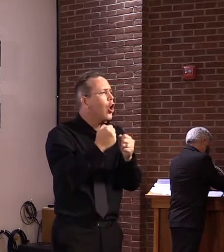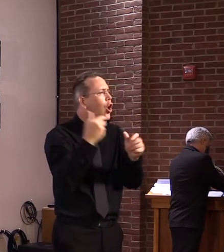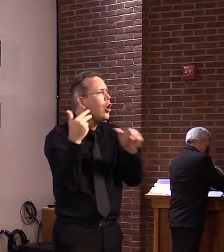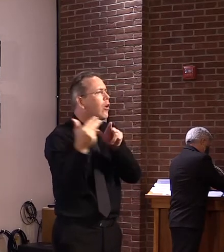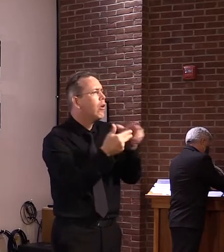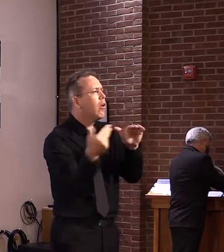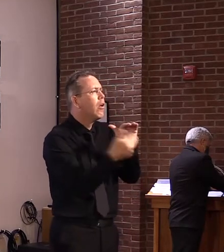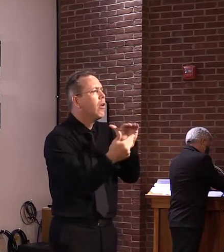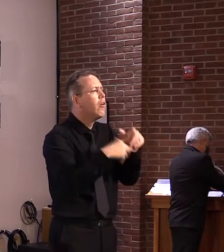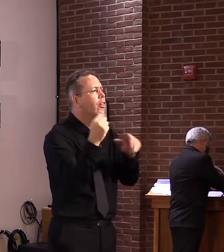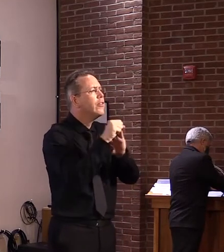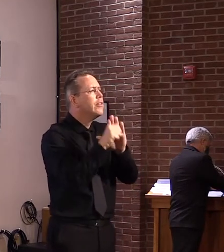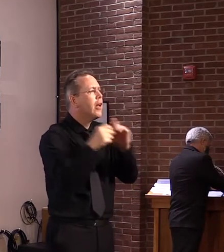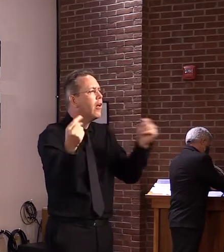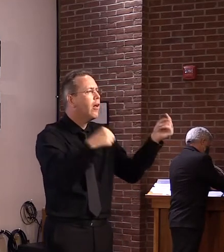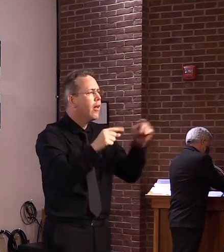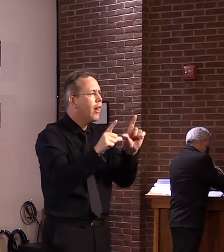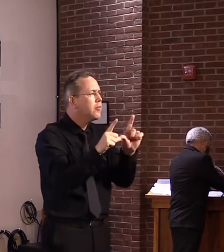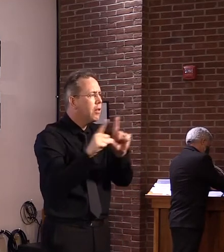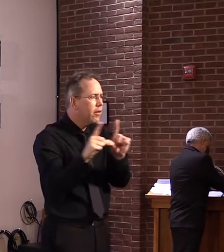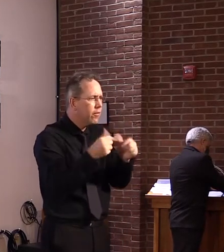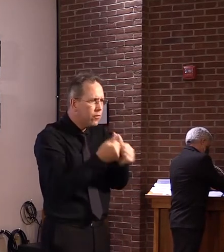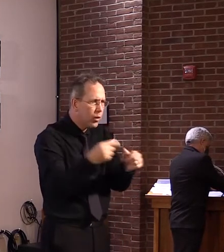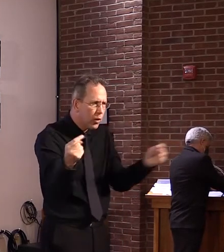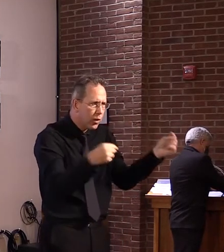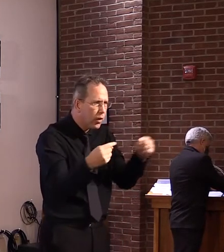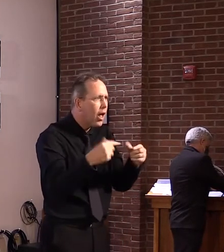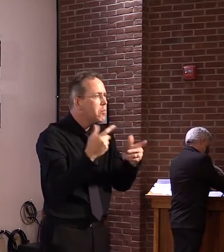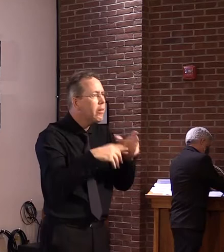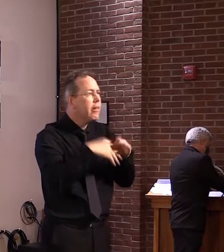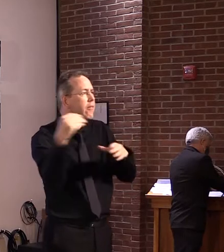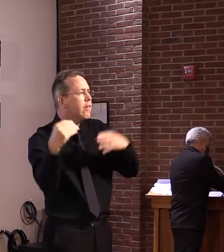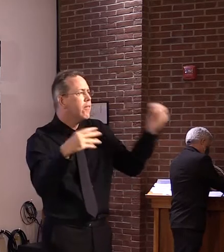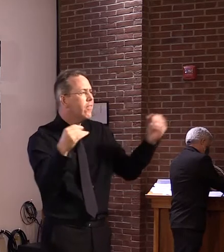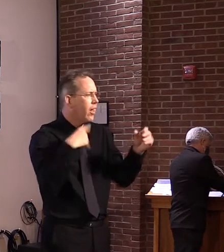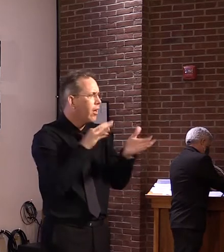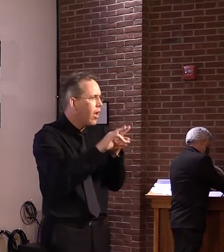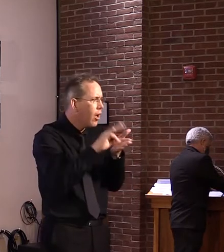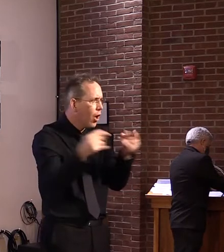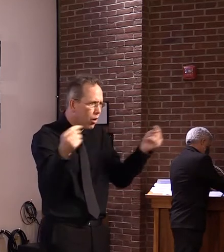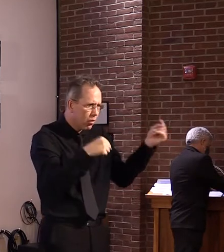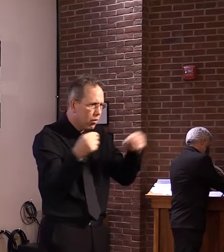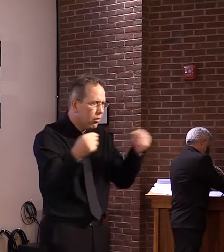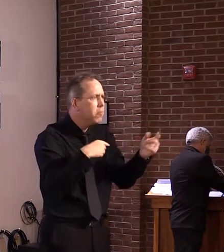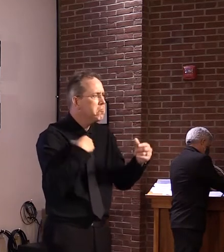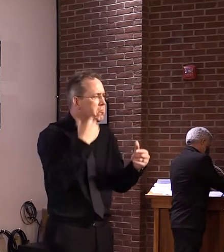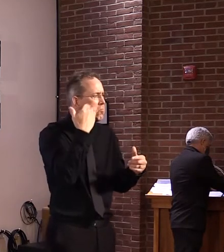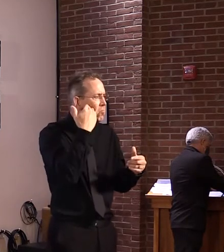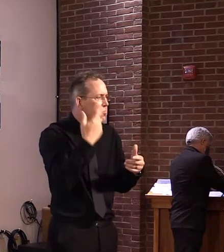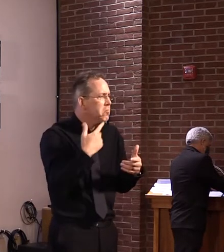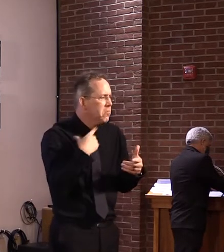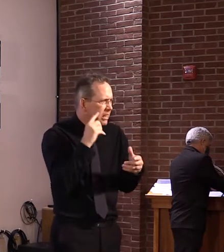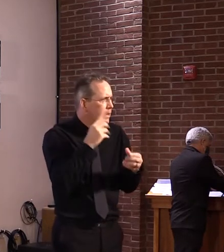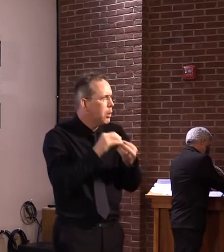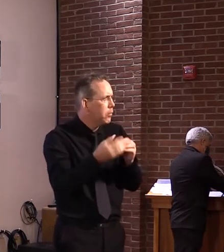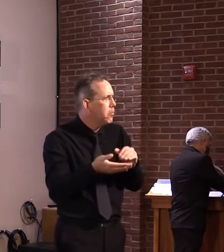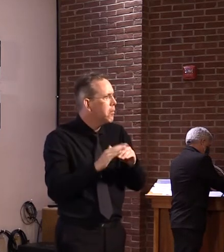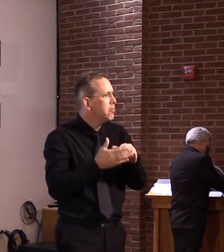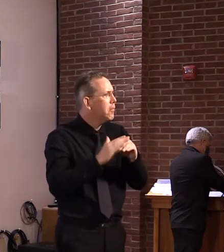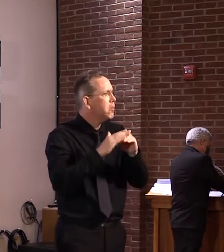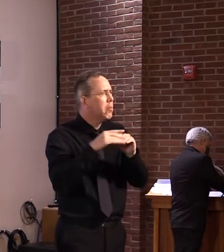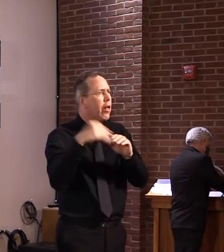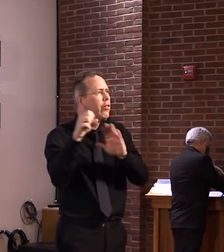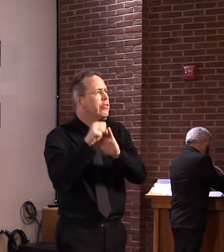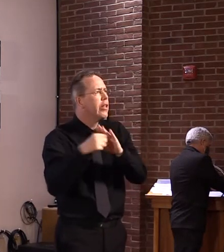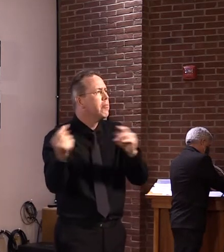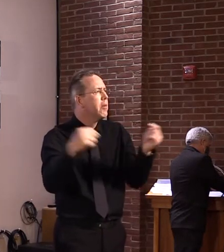the state and leaving, it appears that we are increasing travel. So again,